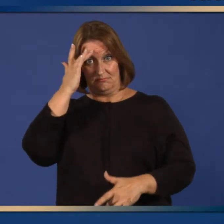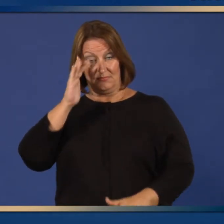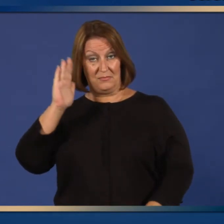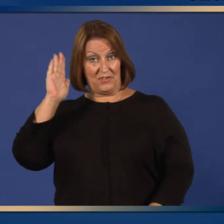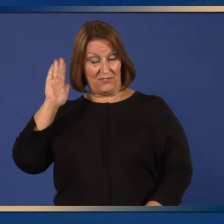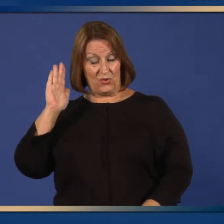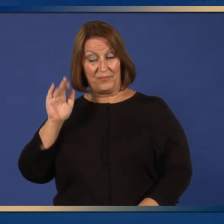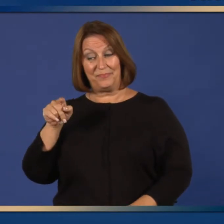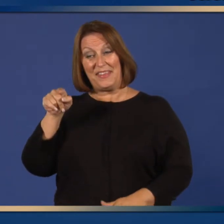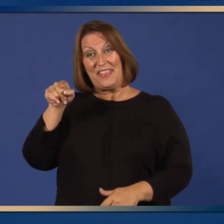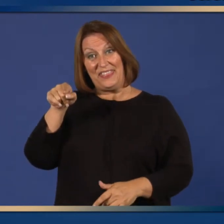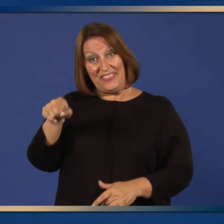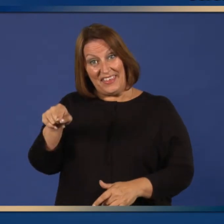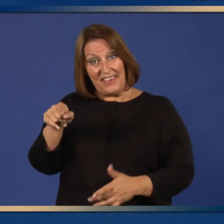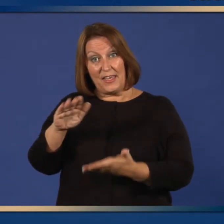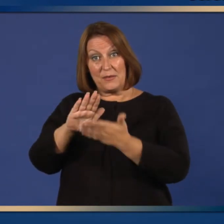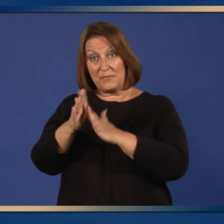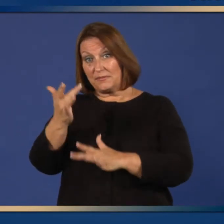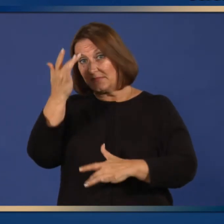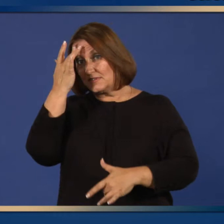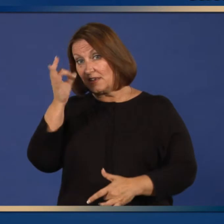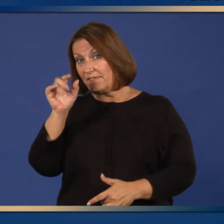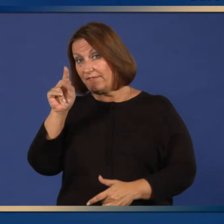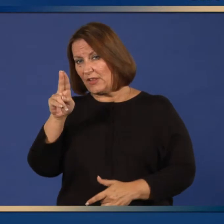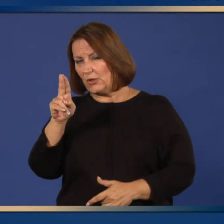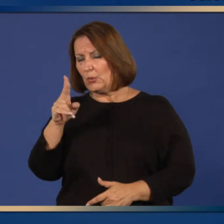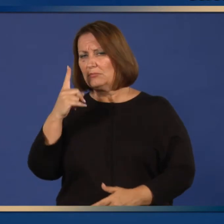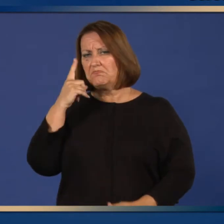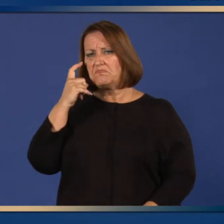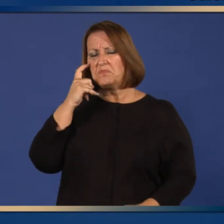previous influenza vaccination.